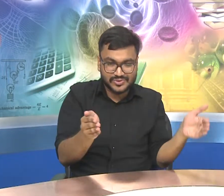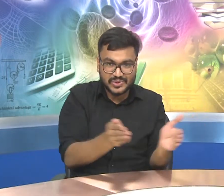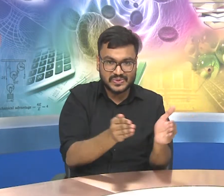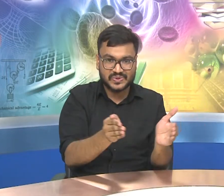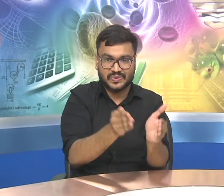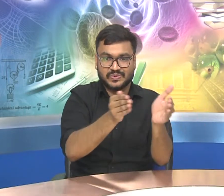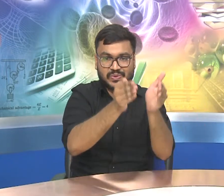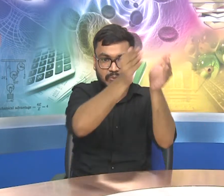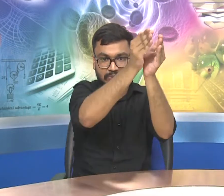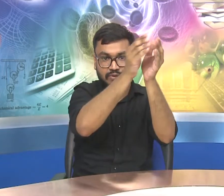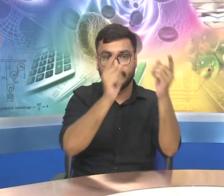at each level.